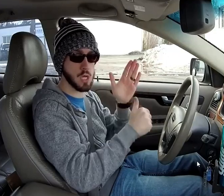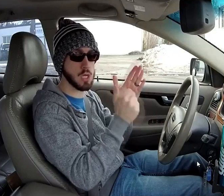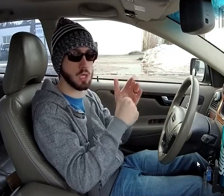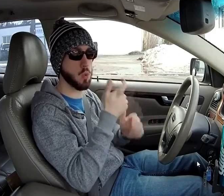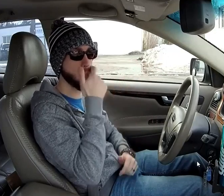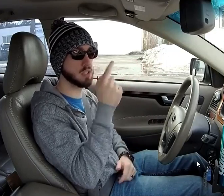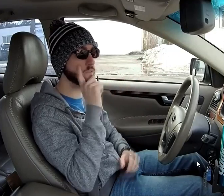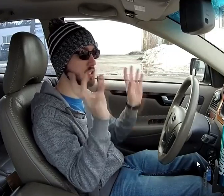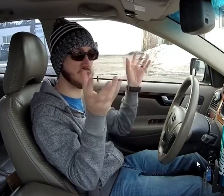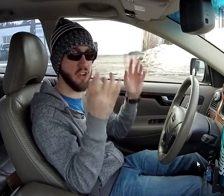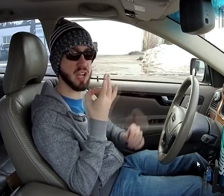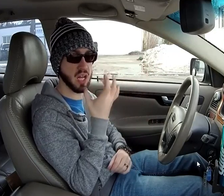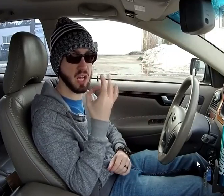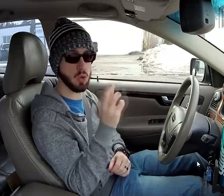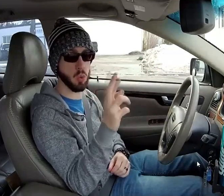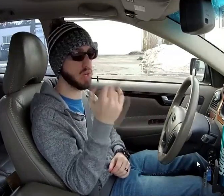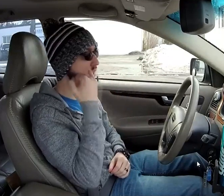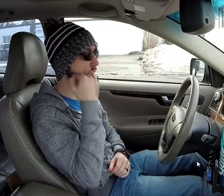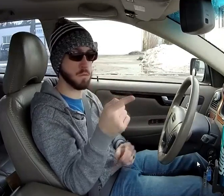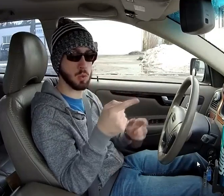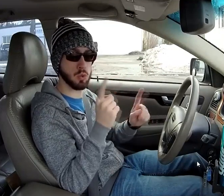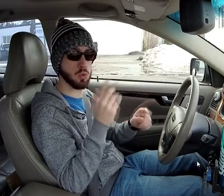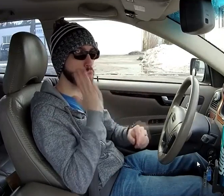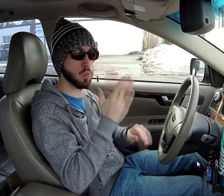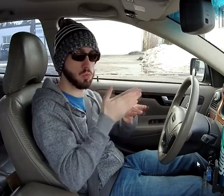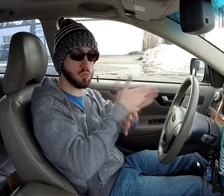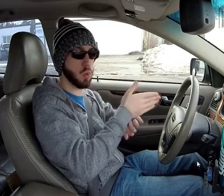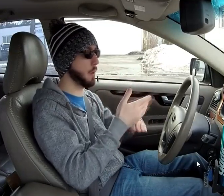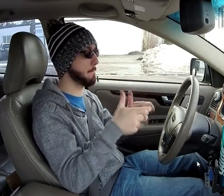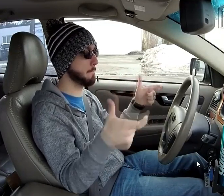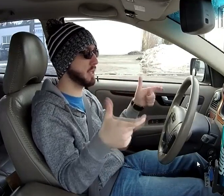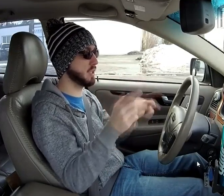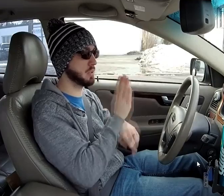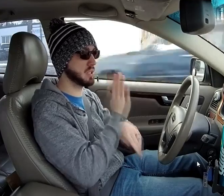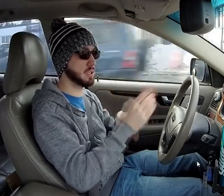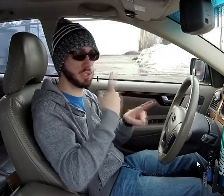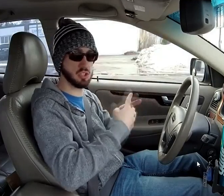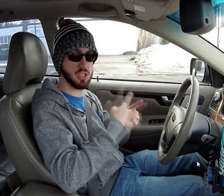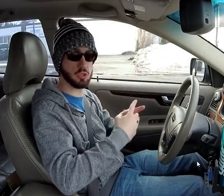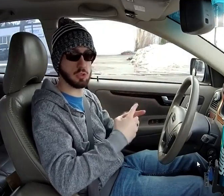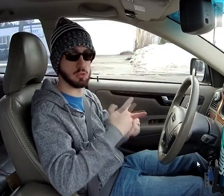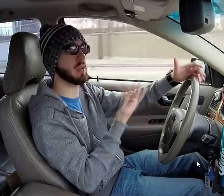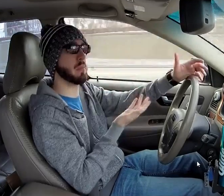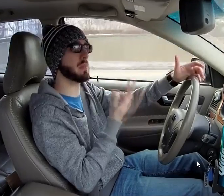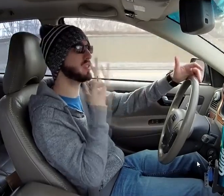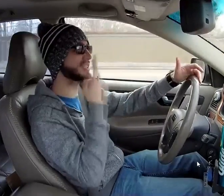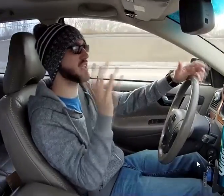check your mirrors very often and see if there's lights flashing so that you can move over, or in a